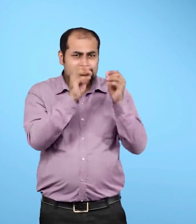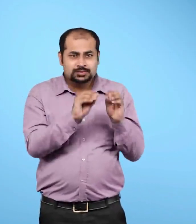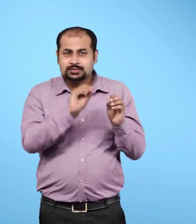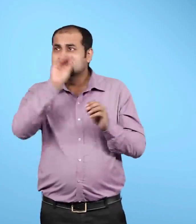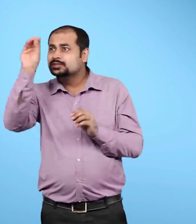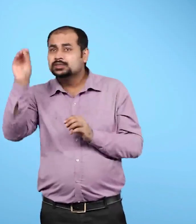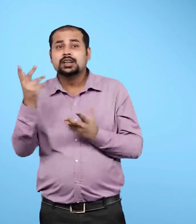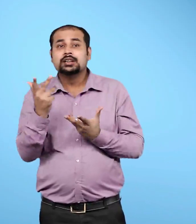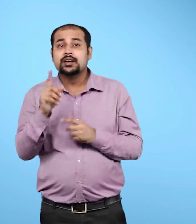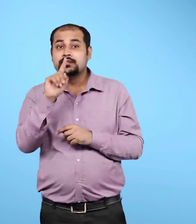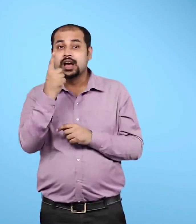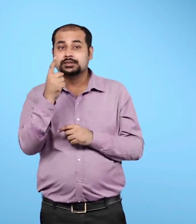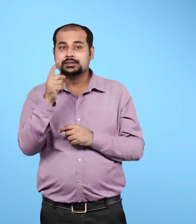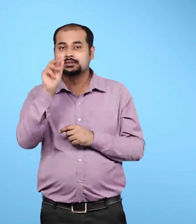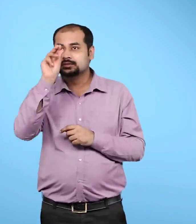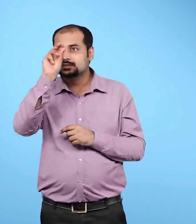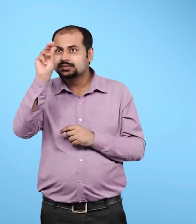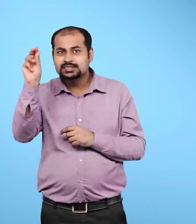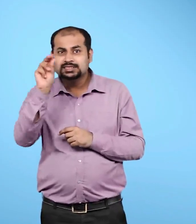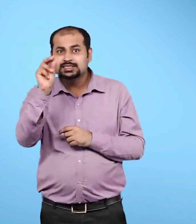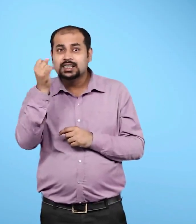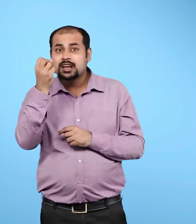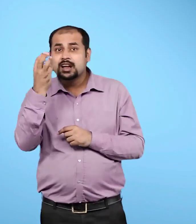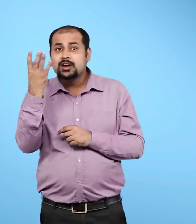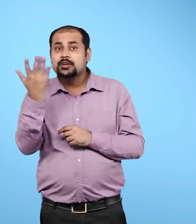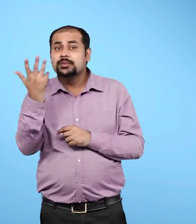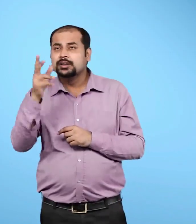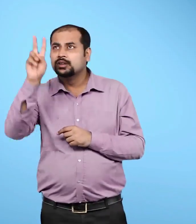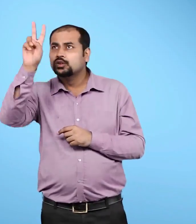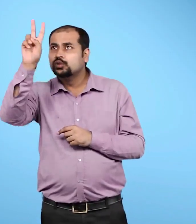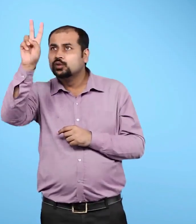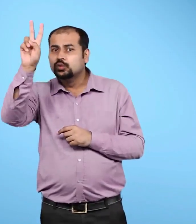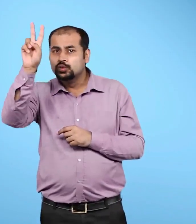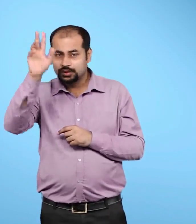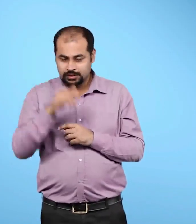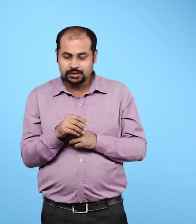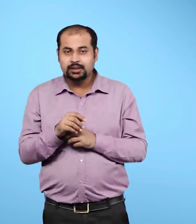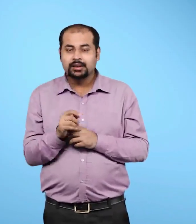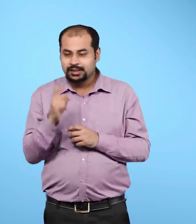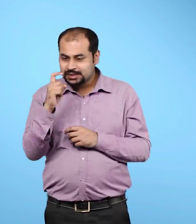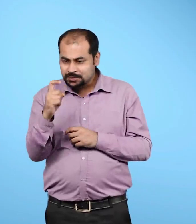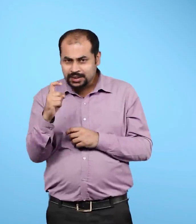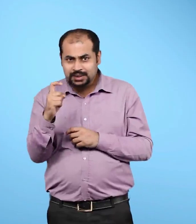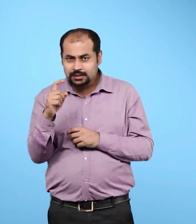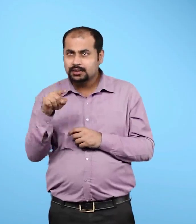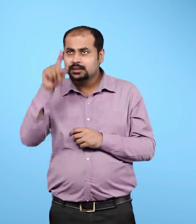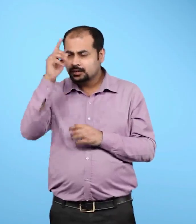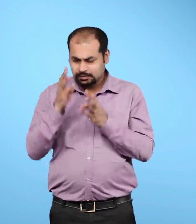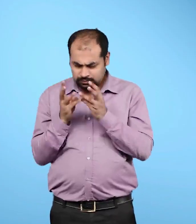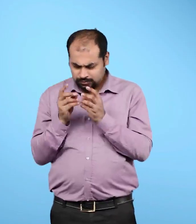count." In picture 4, cat 1 is holding a pencil and is writing number 9 in the